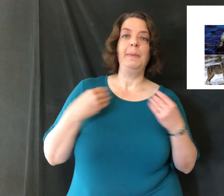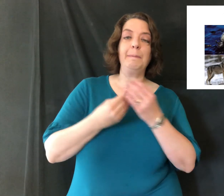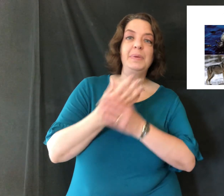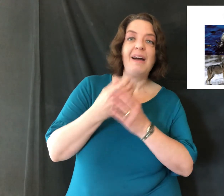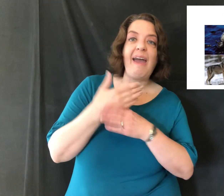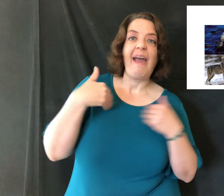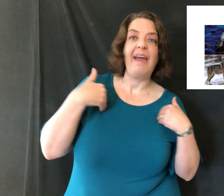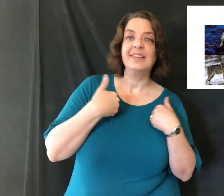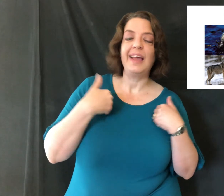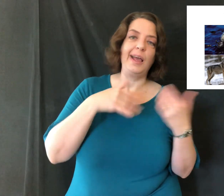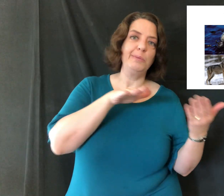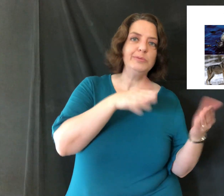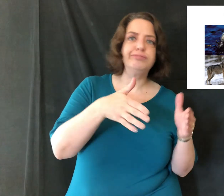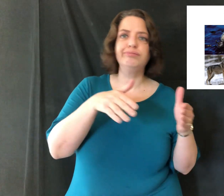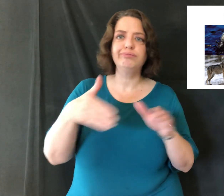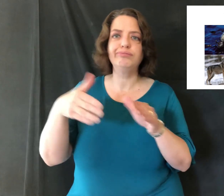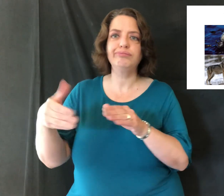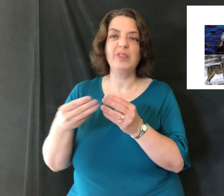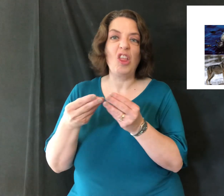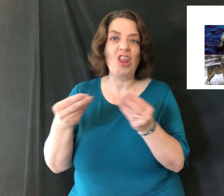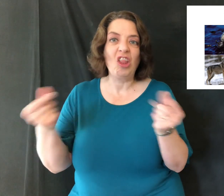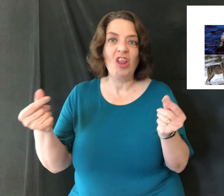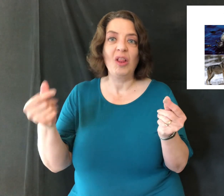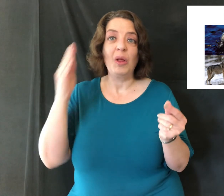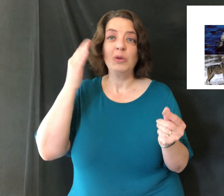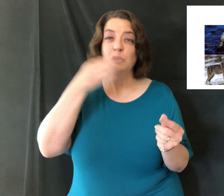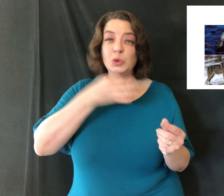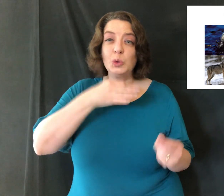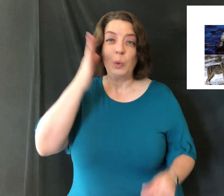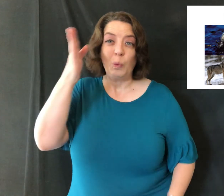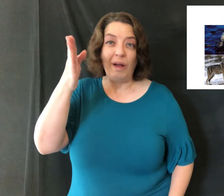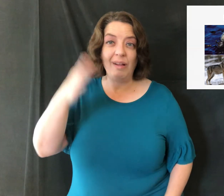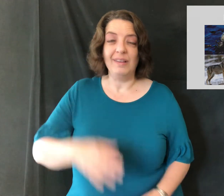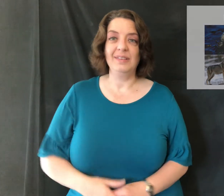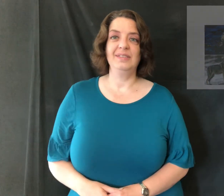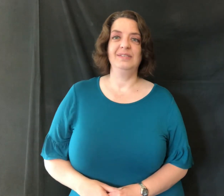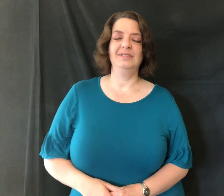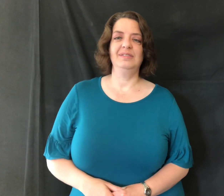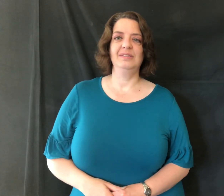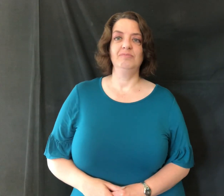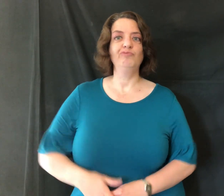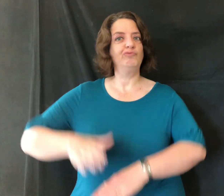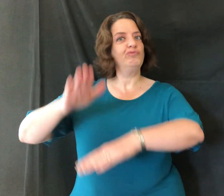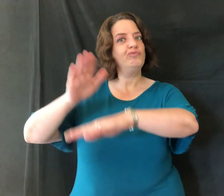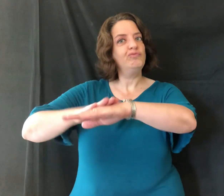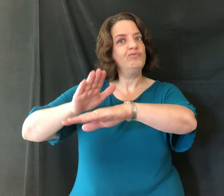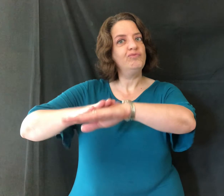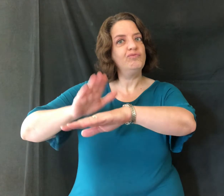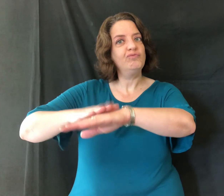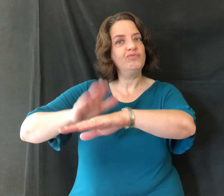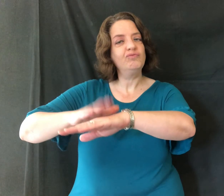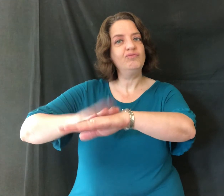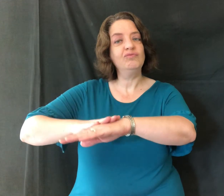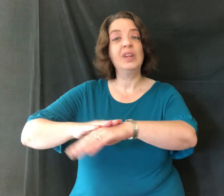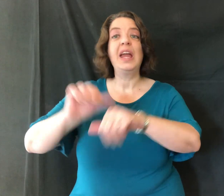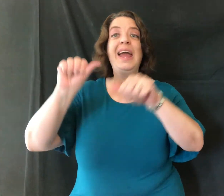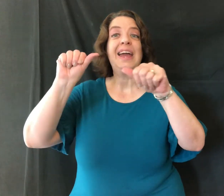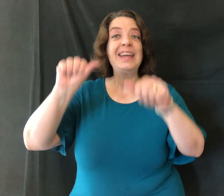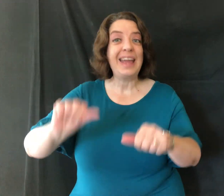So those are plants or animals that are dying off and soon might go away altogether. Let me give you a